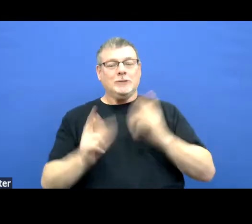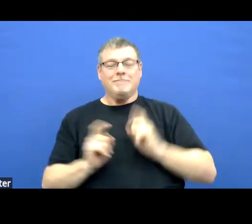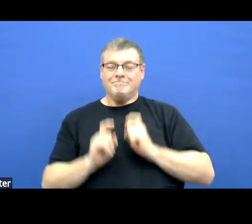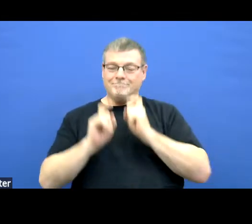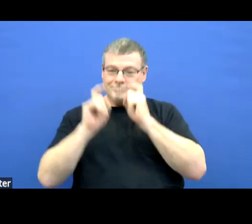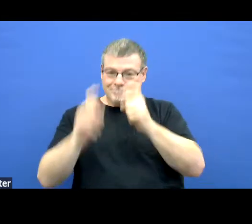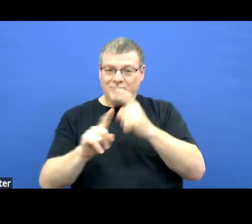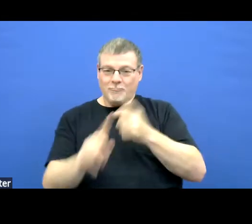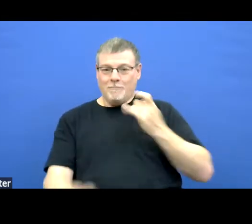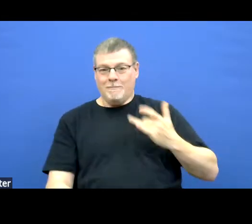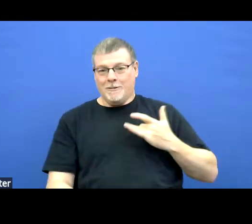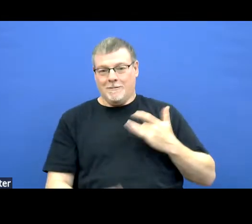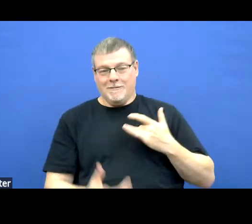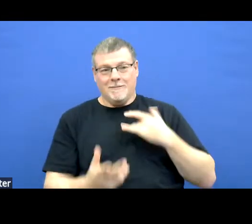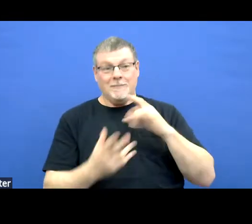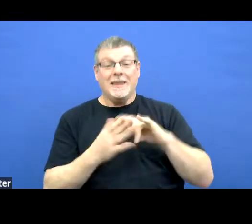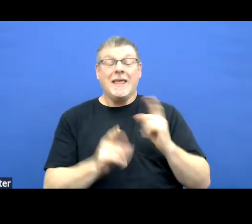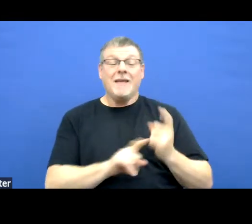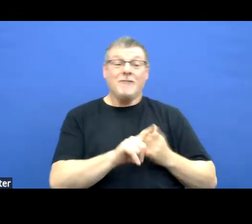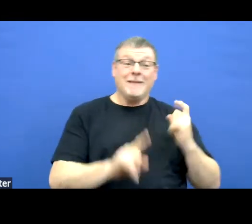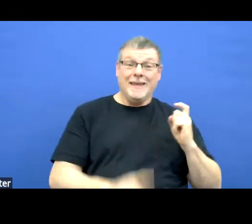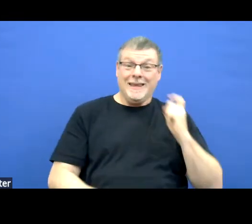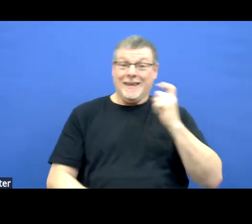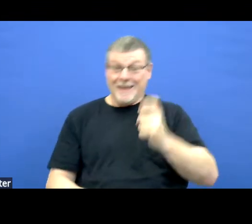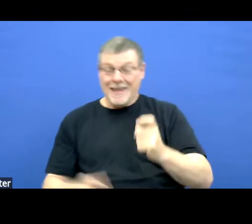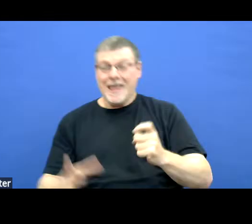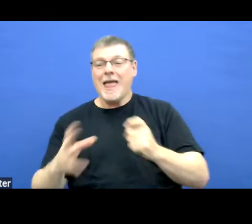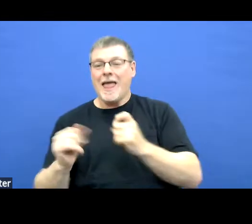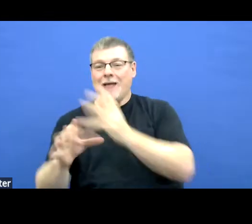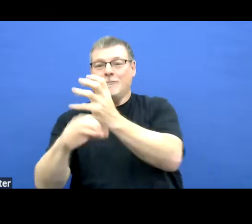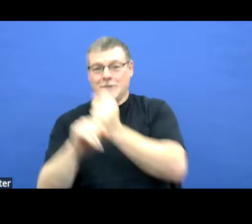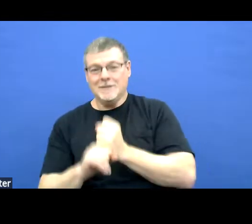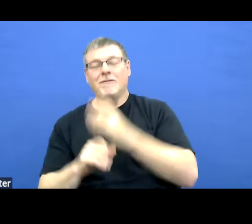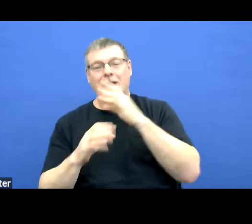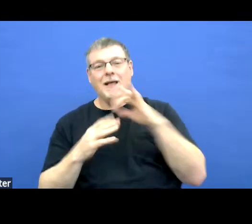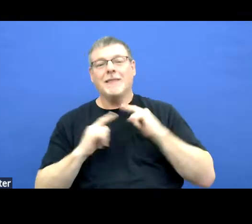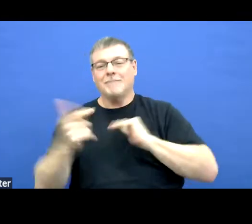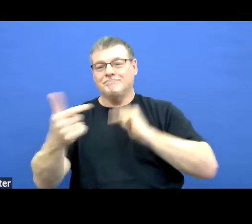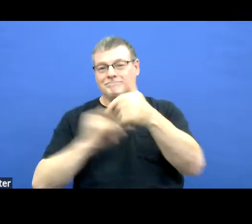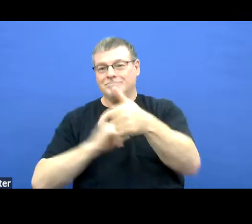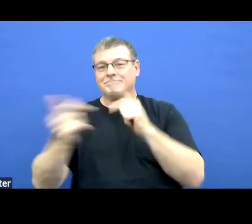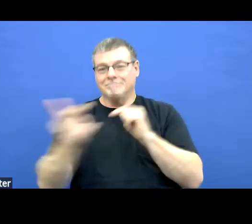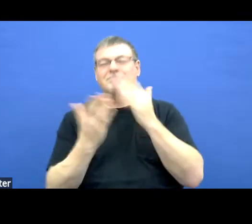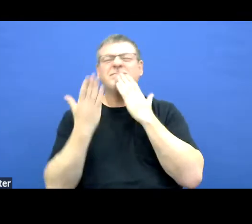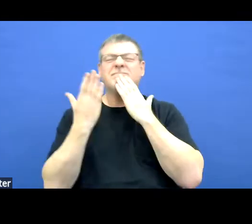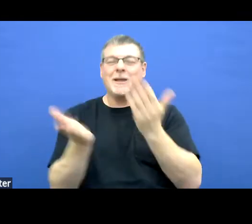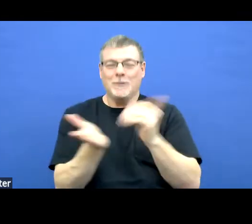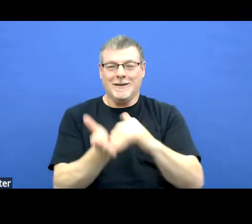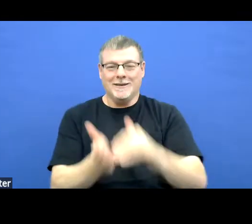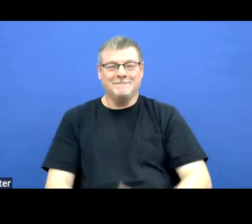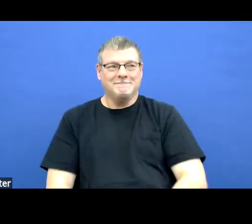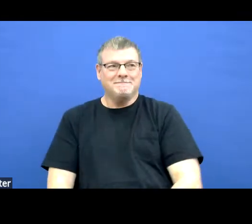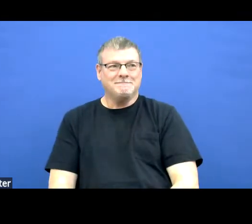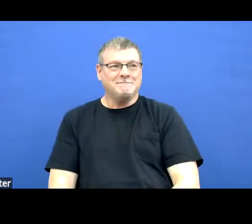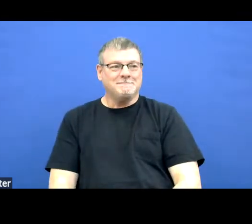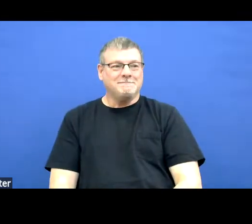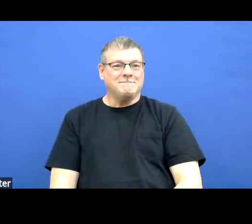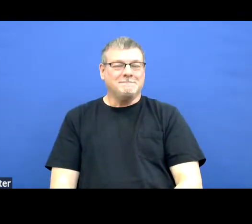heart. This can be felt from the giver and the receiver, and I believe it ripples through our community. Thank you again.